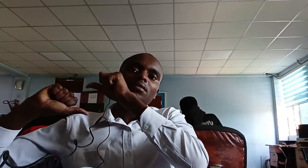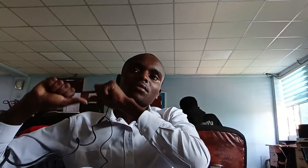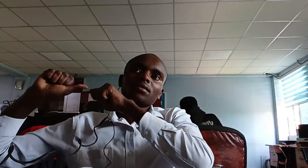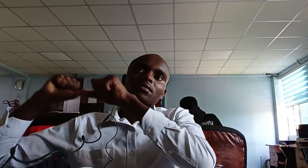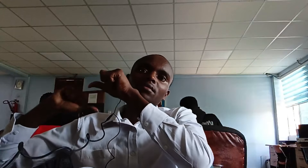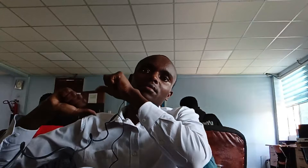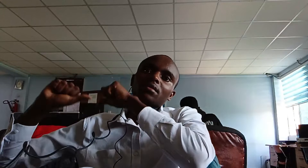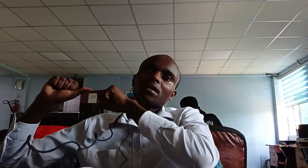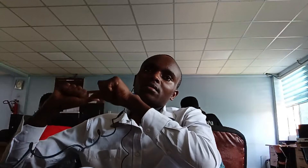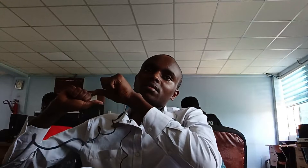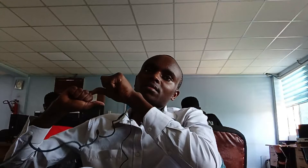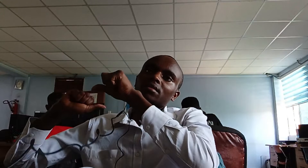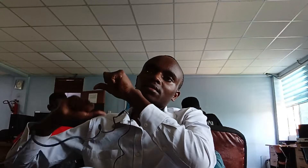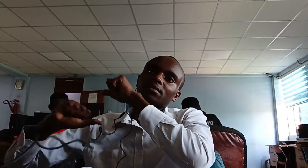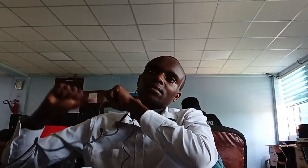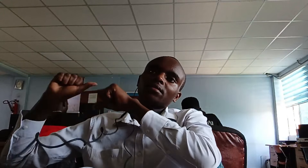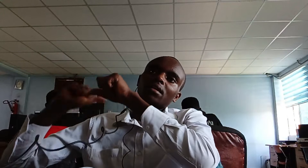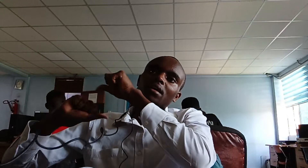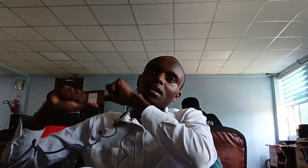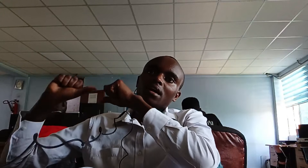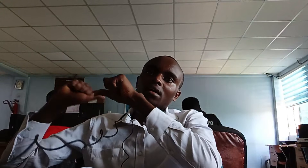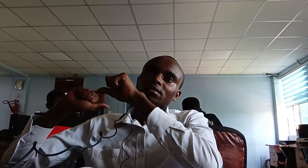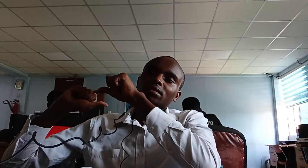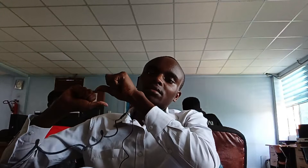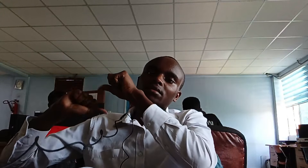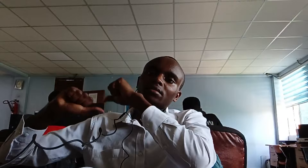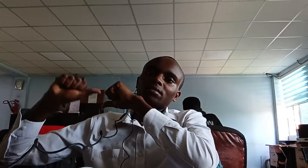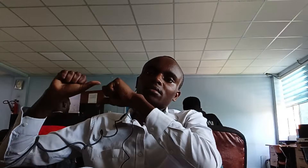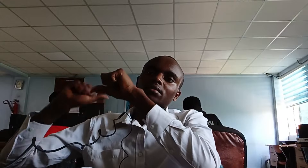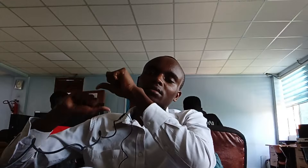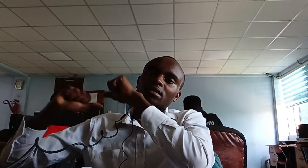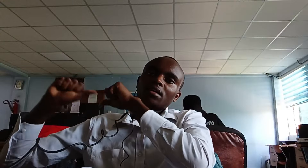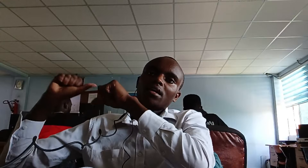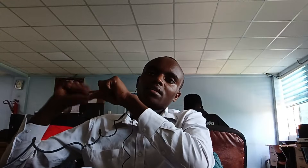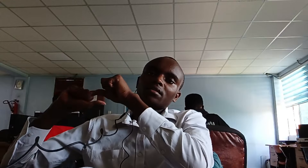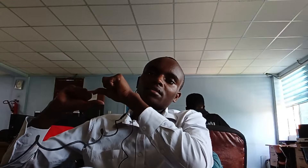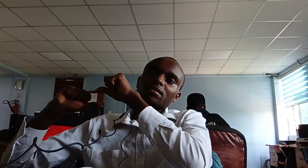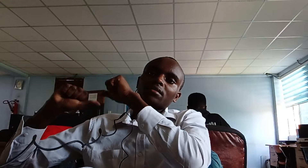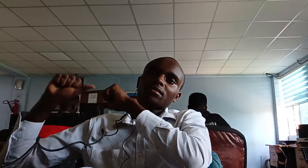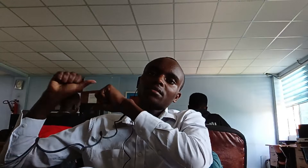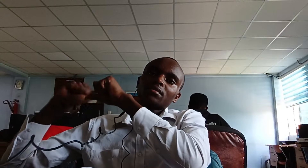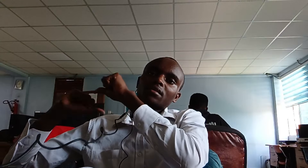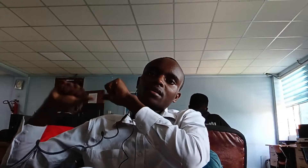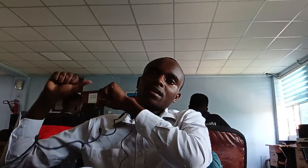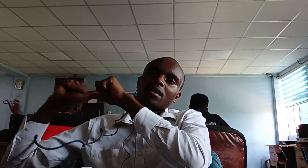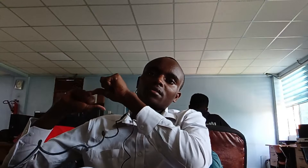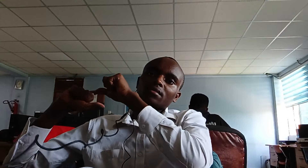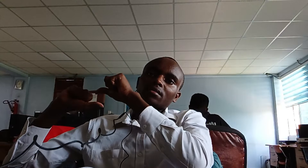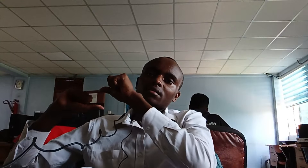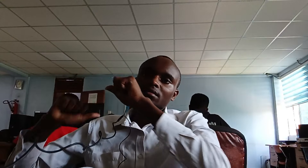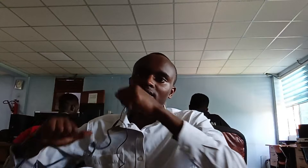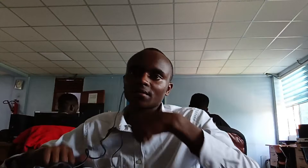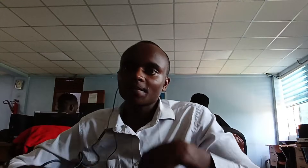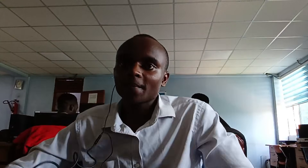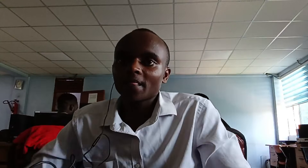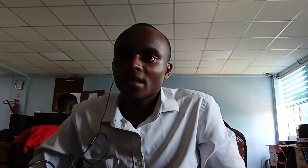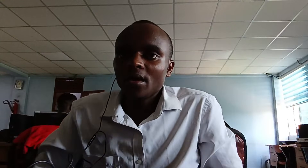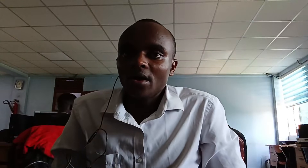Ancestors. Ancestors. Ancestors. Ancestors. Ancestors.